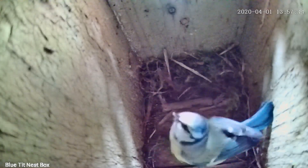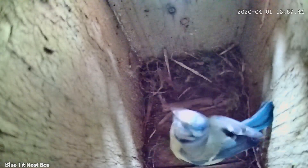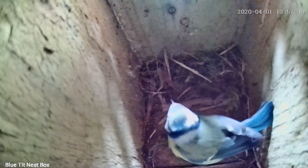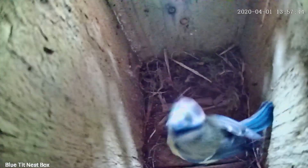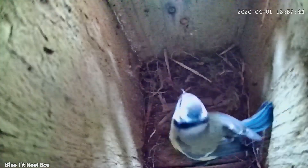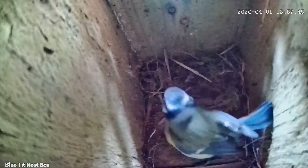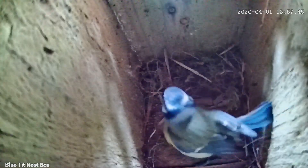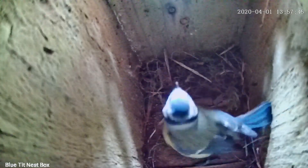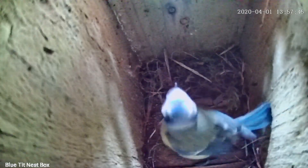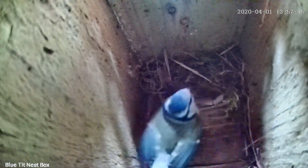Magic, eh?